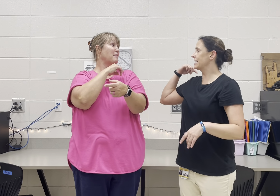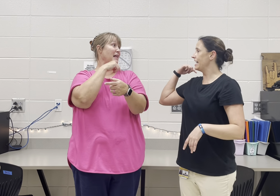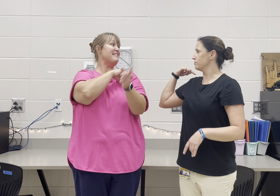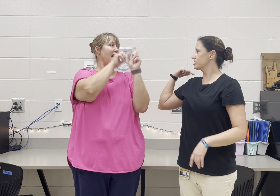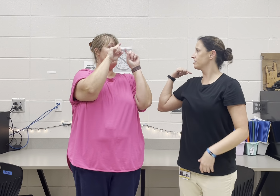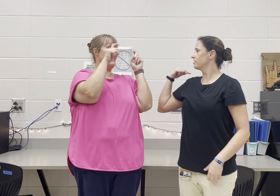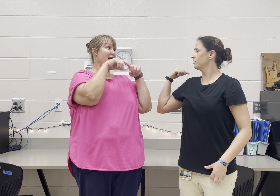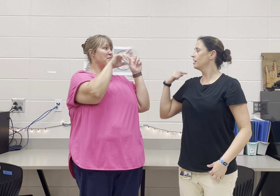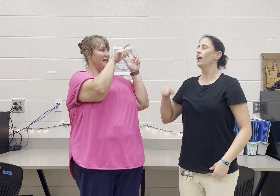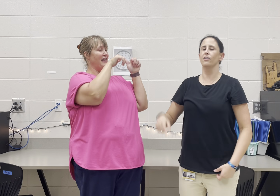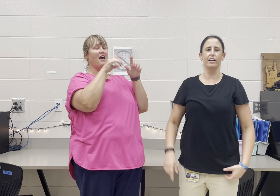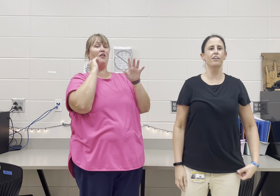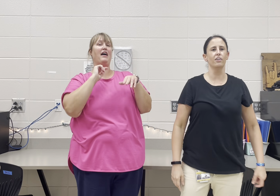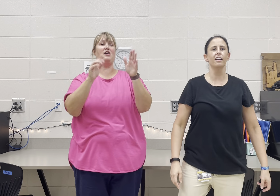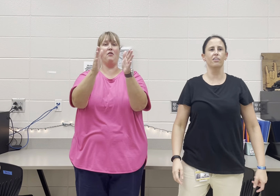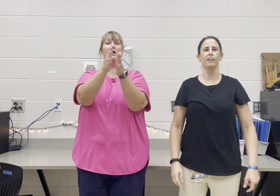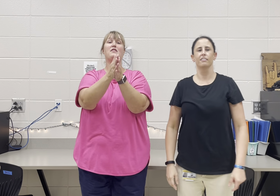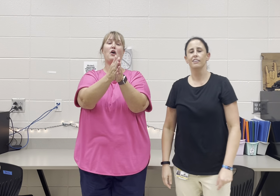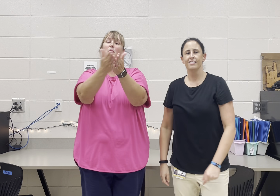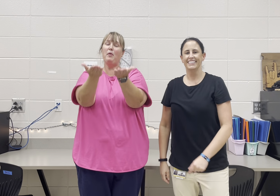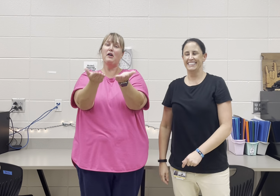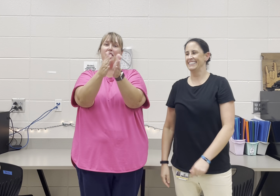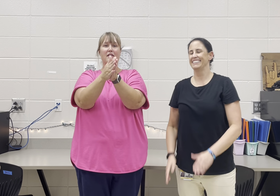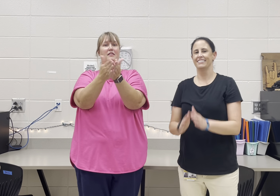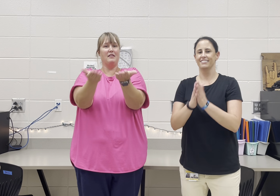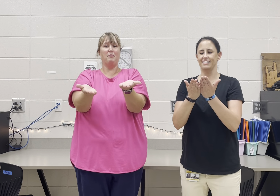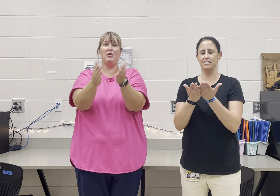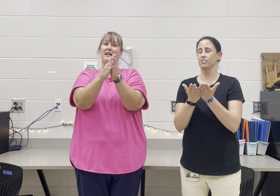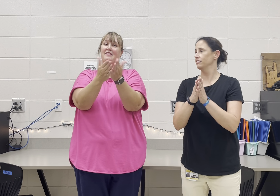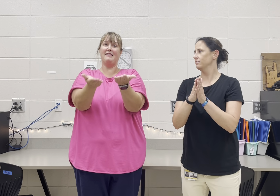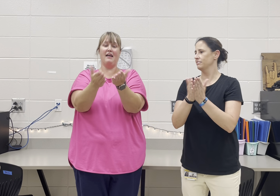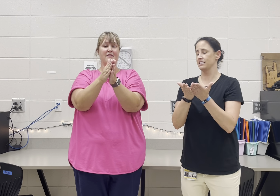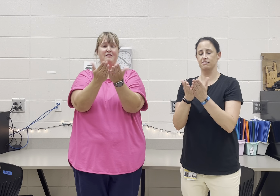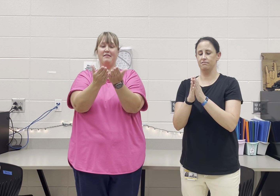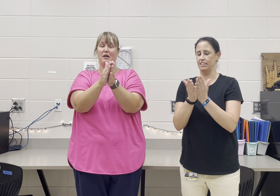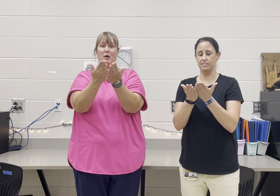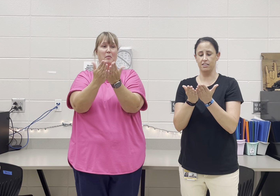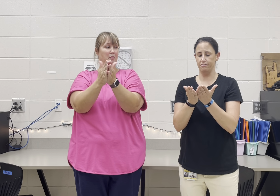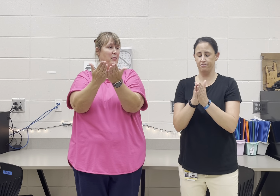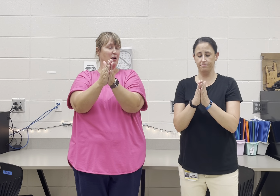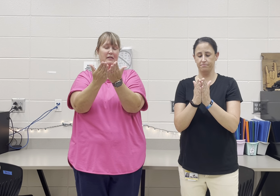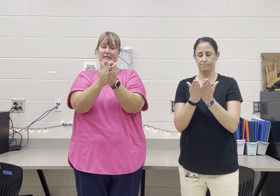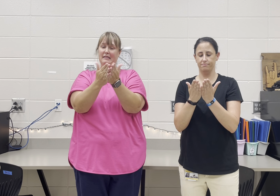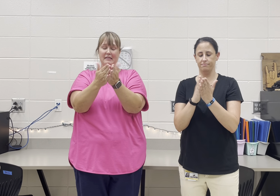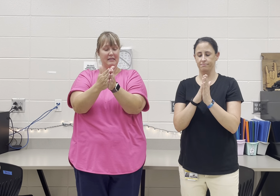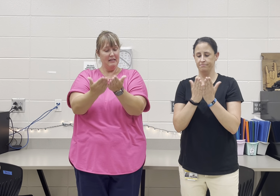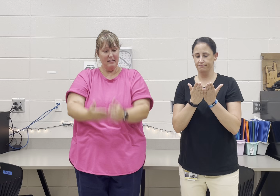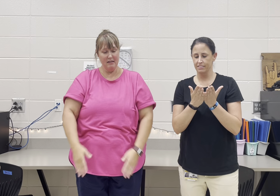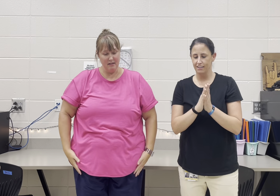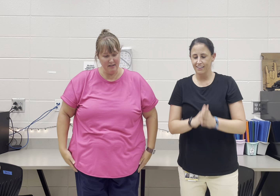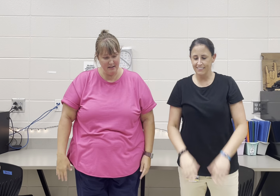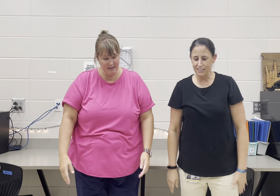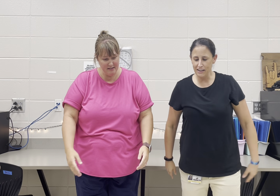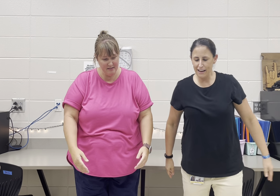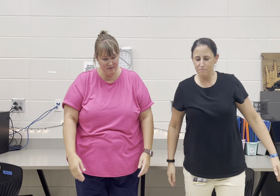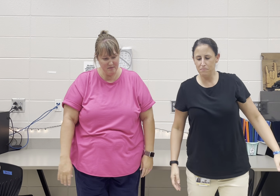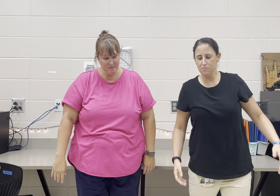games. that has the games and like Okay, that. okay, Okay. okay. So book. That's Pretty easy sign. that's tough. book. Then you have book bag